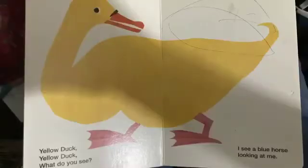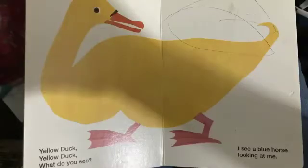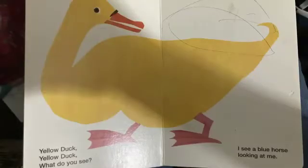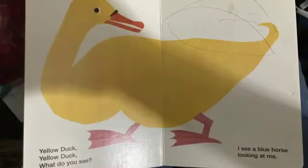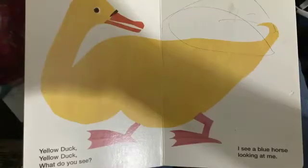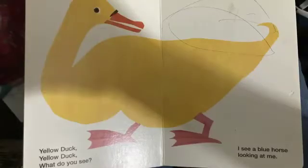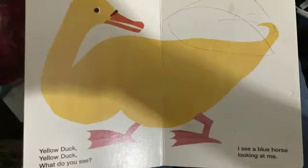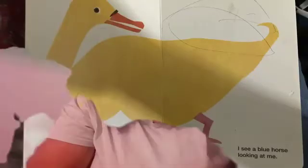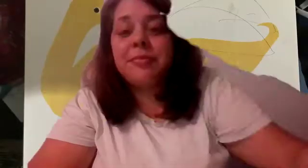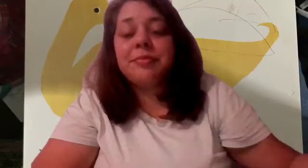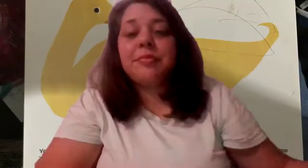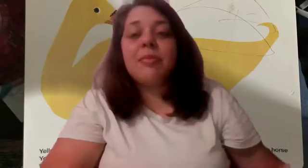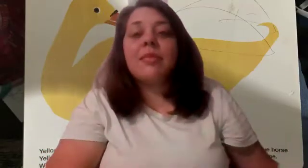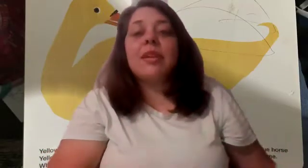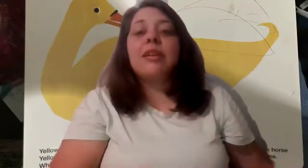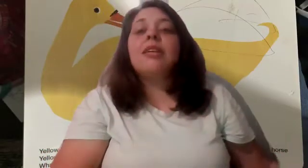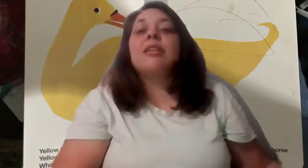Yellow duck.